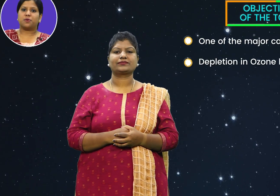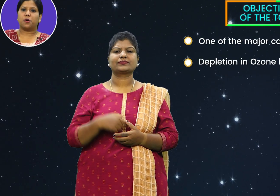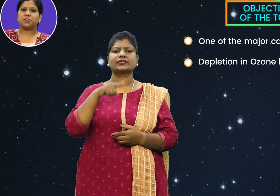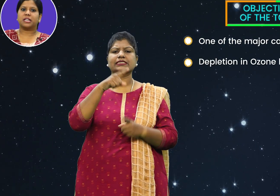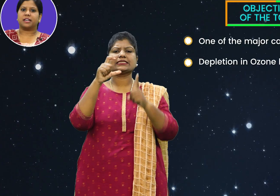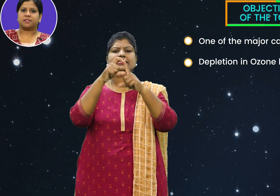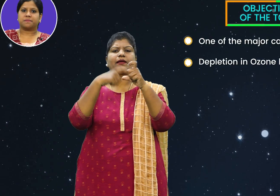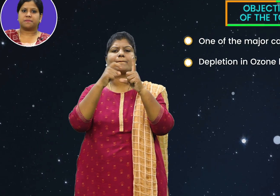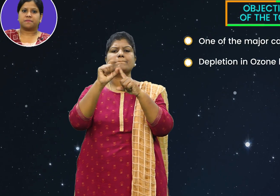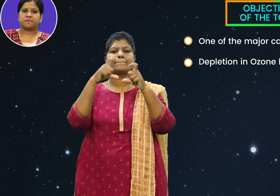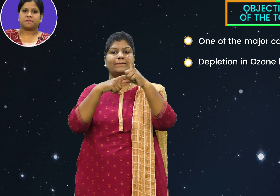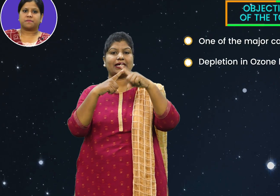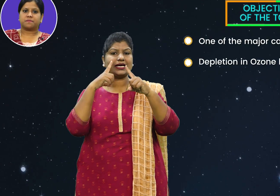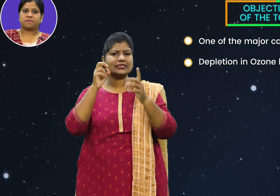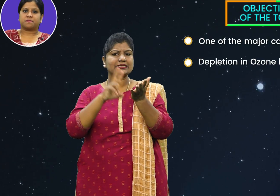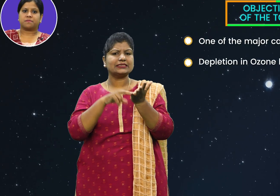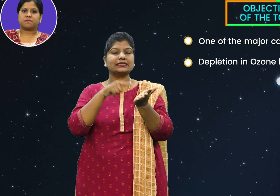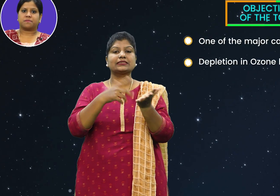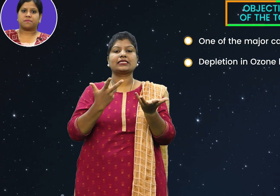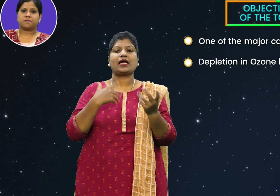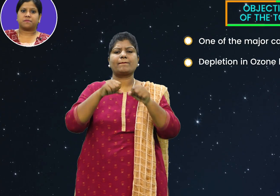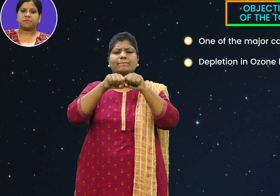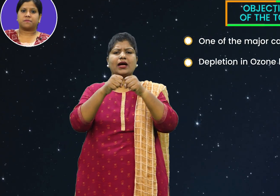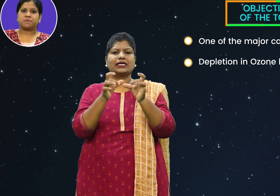Depletion in ozone layer.